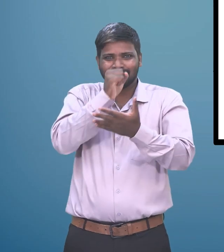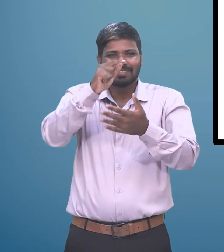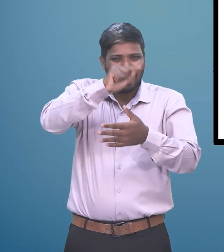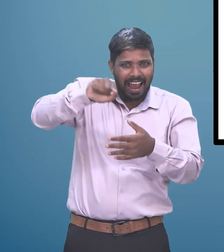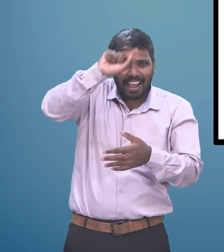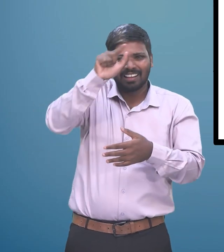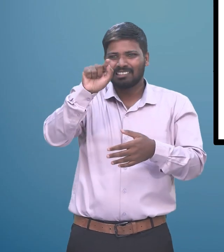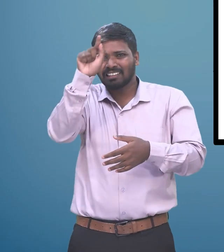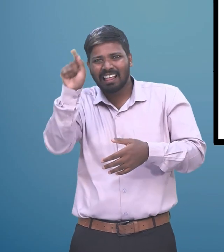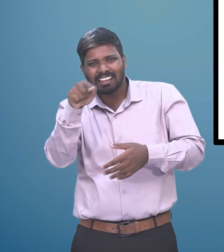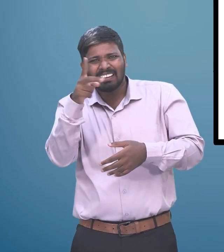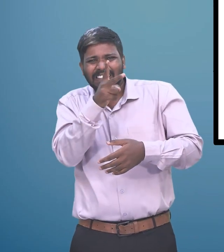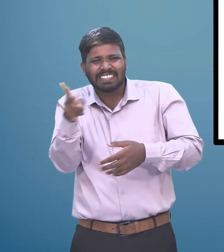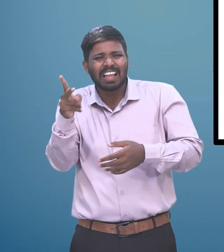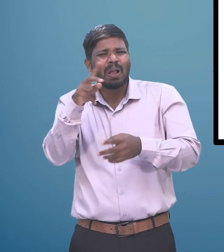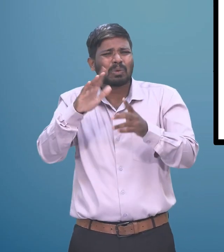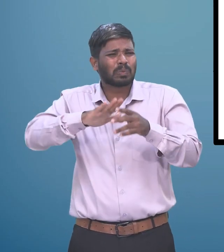are the most striking?